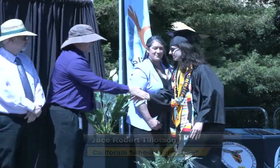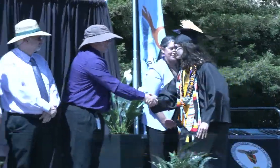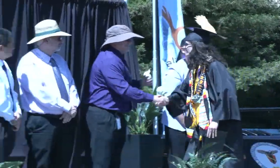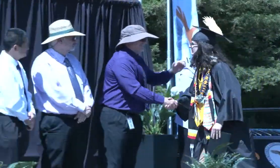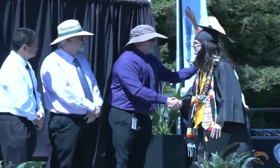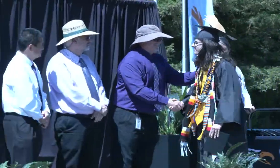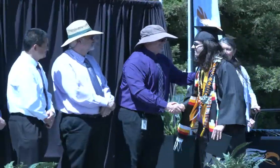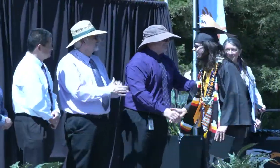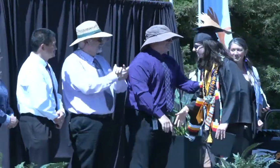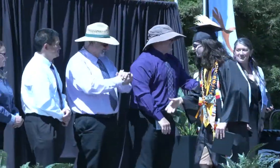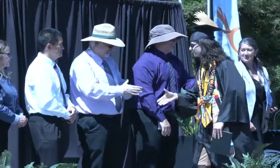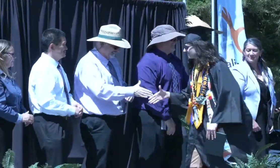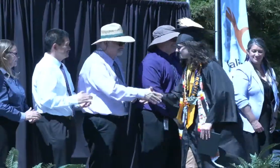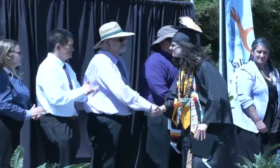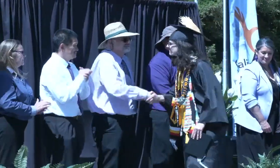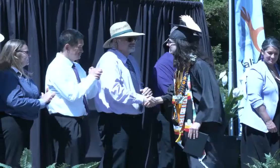Jace Robert Tillotson.